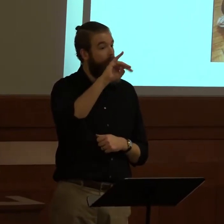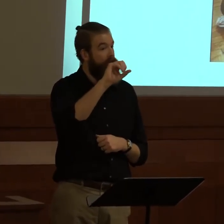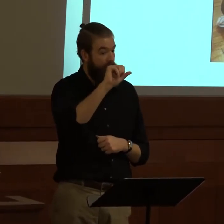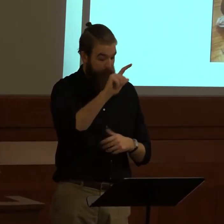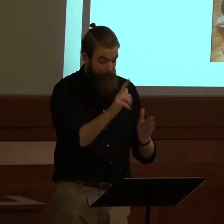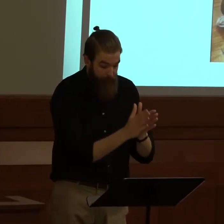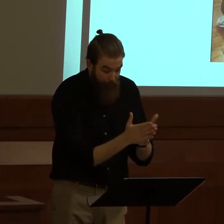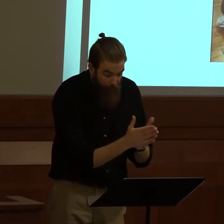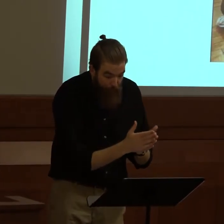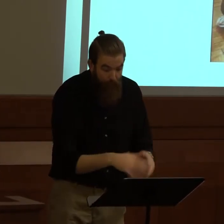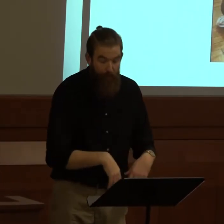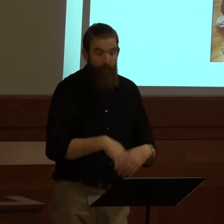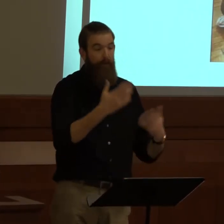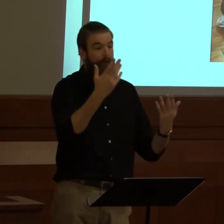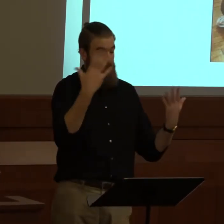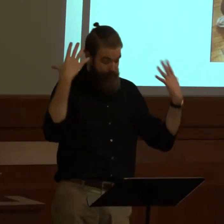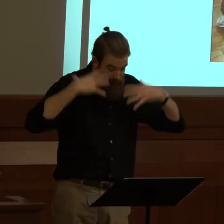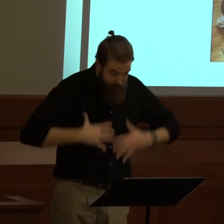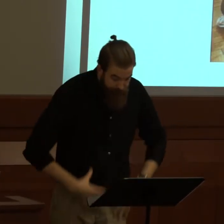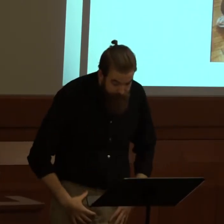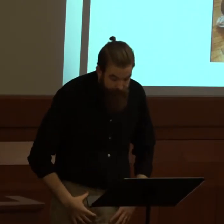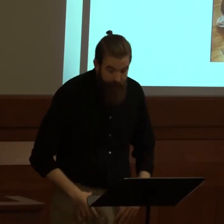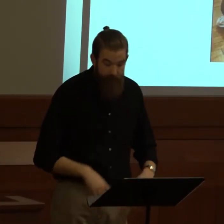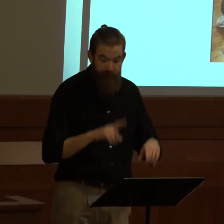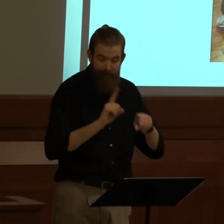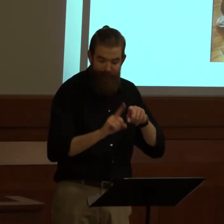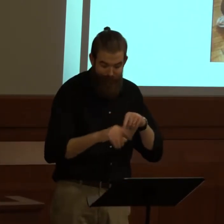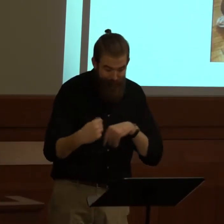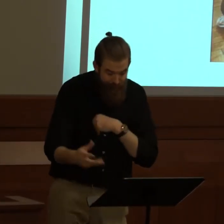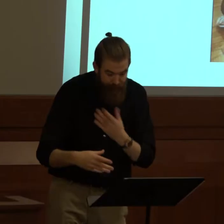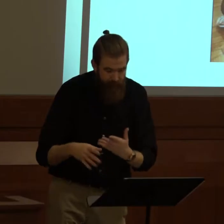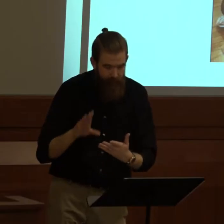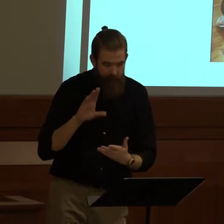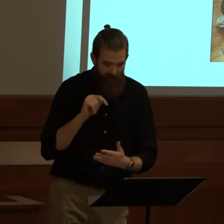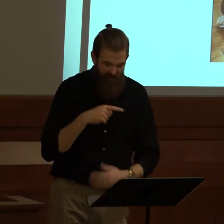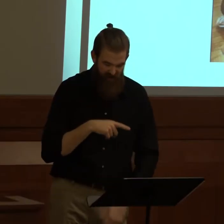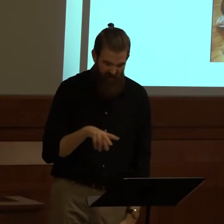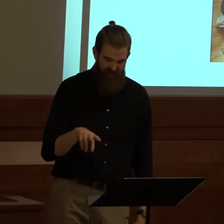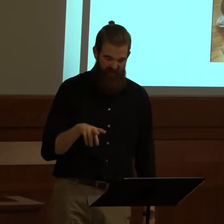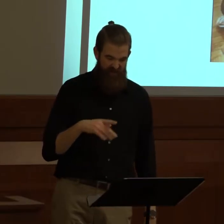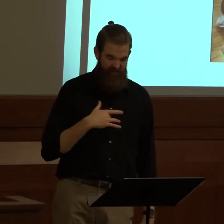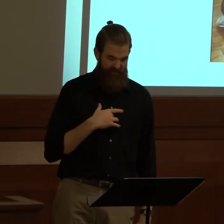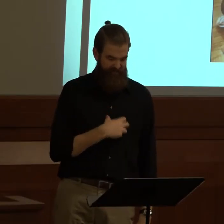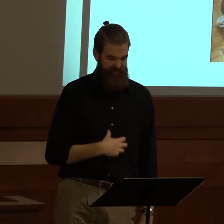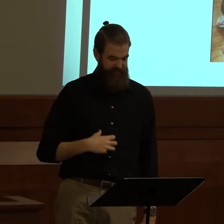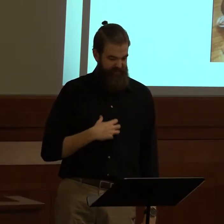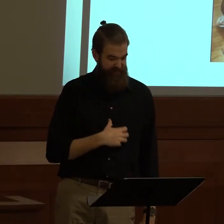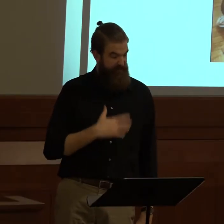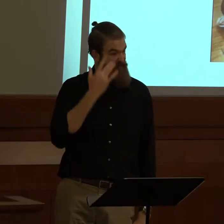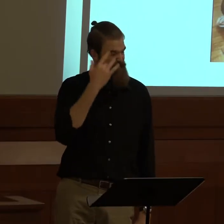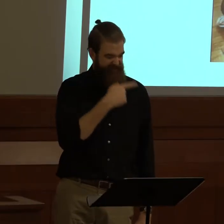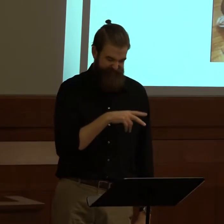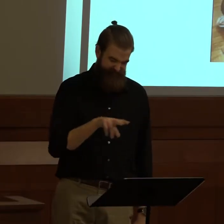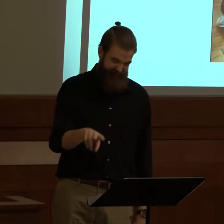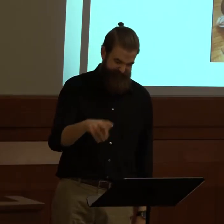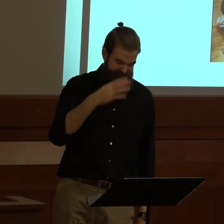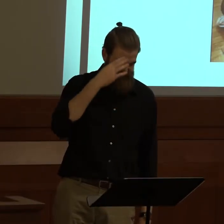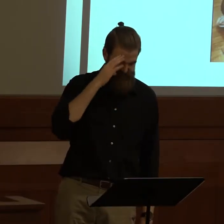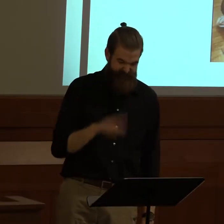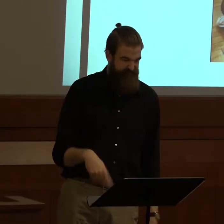was a matter of fact that her son would never be allowed to become a priest because of an invisible handicap. He had been born